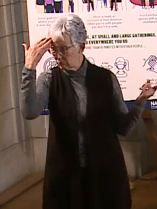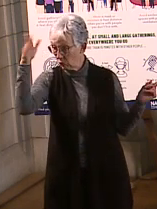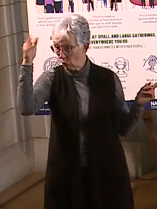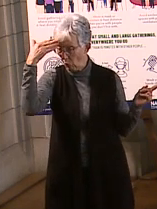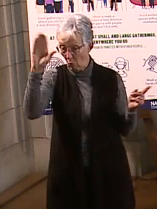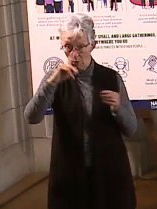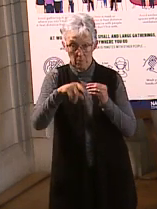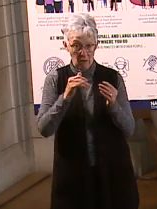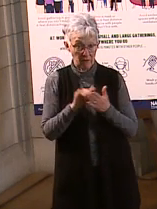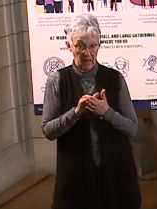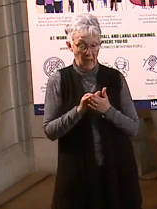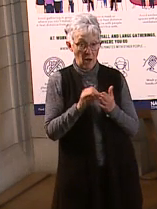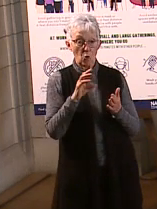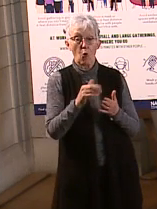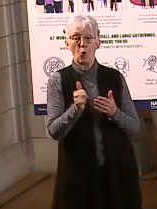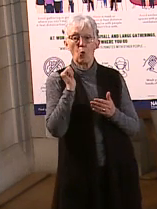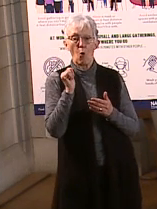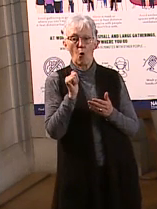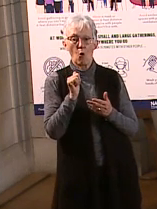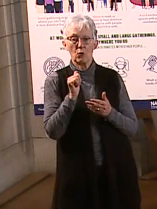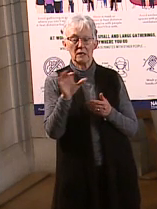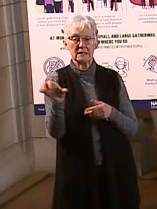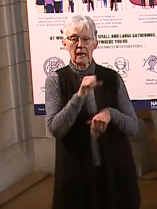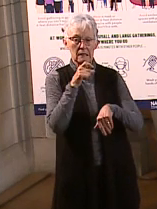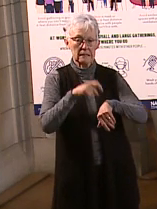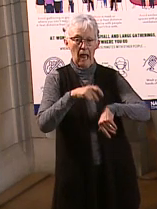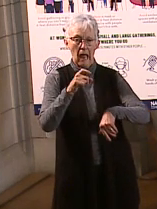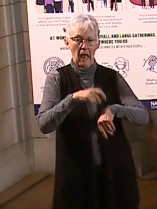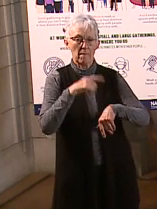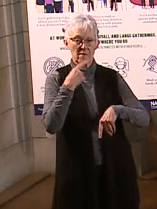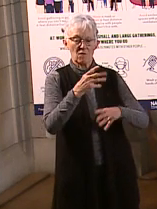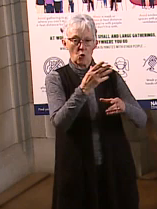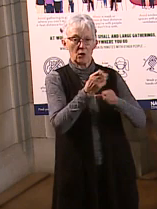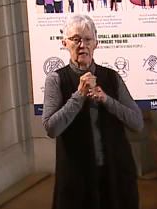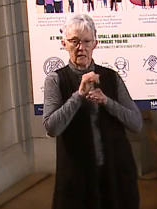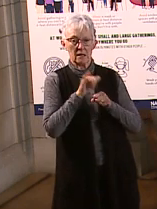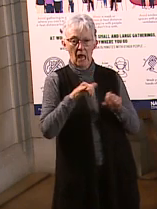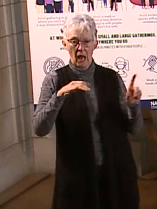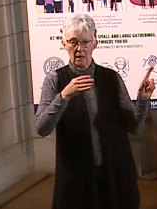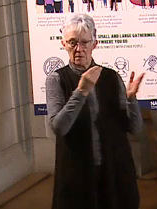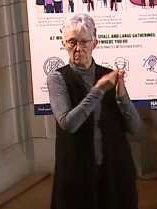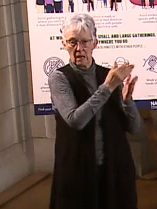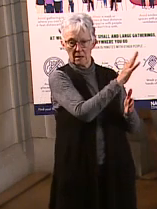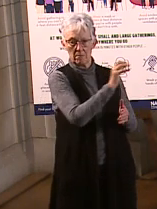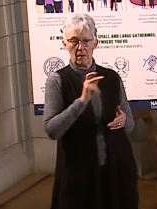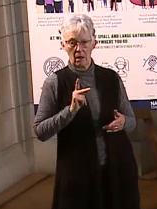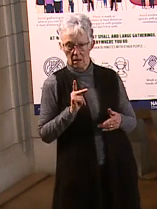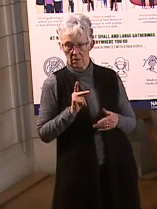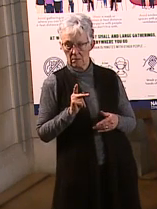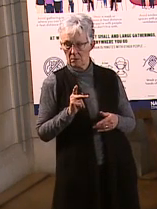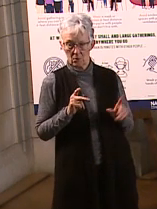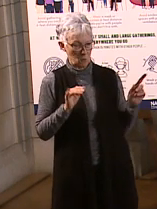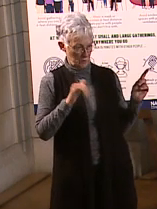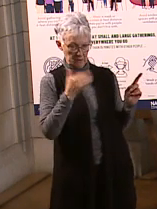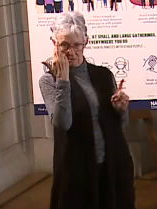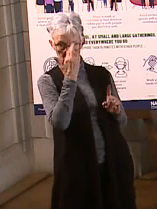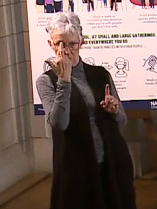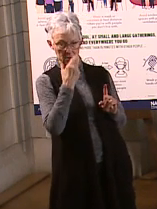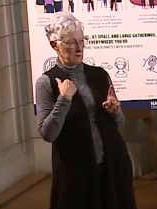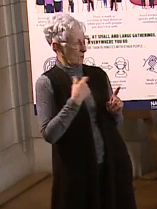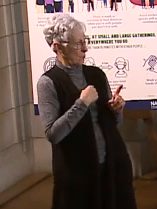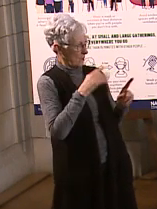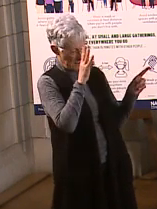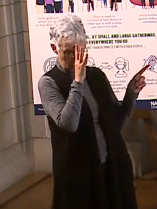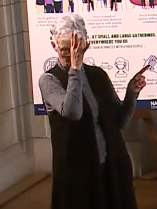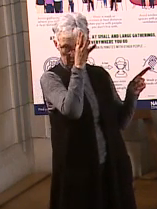So am I concerned that some people won't know about it or won't take the time to claim the credit? Well, certainly that's part of one of the reasons why we created the tool, to make it easy